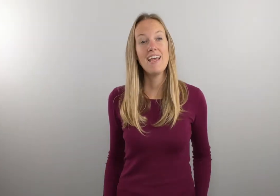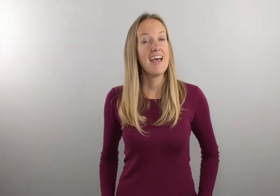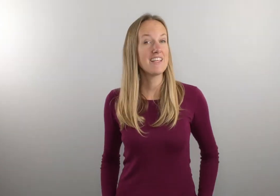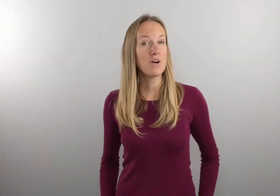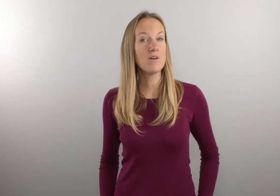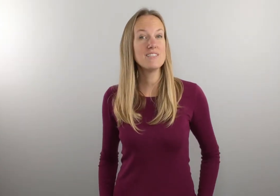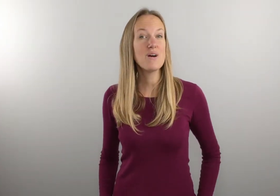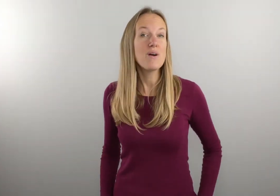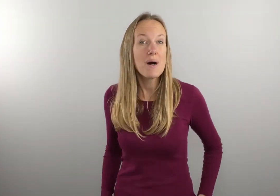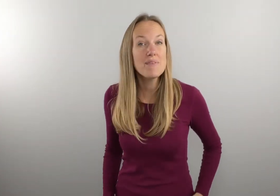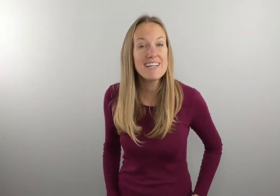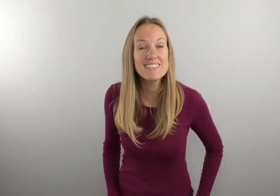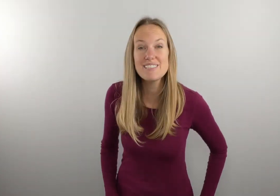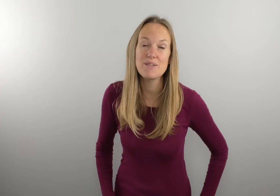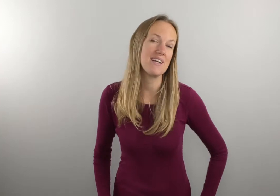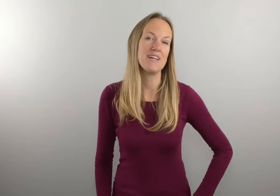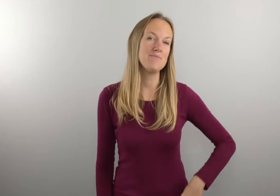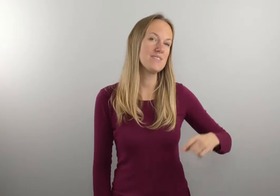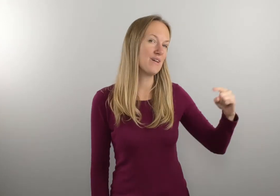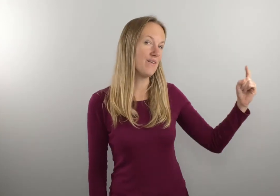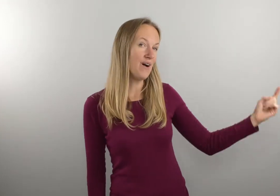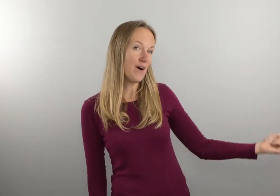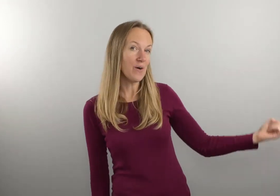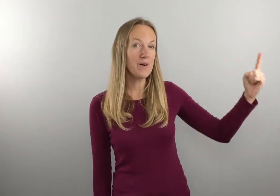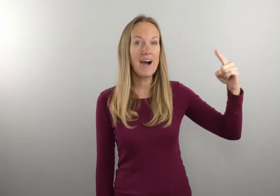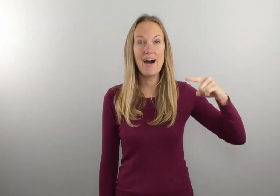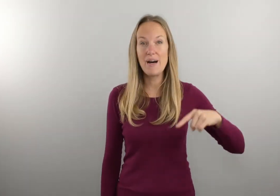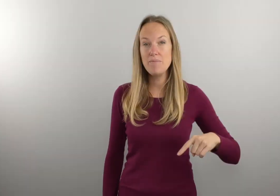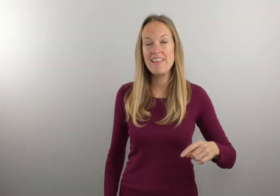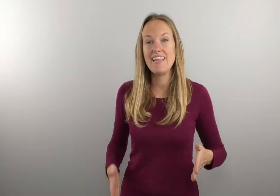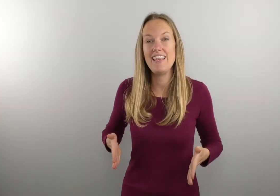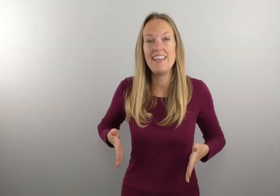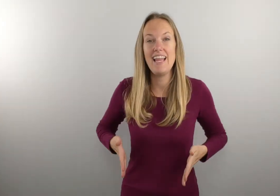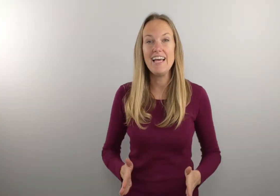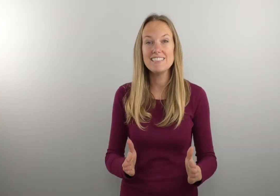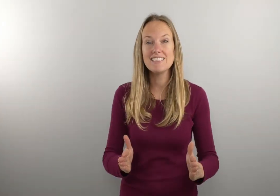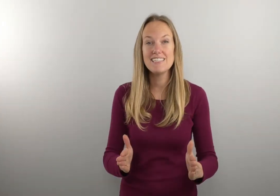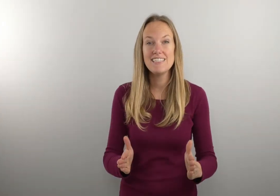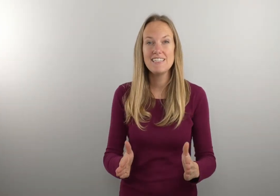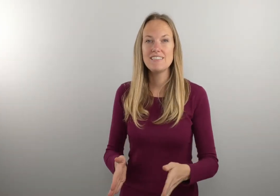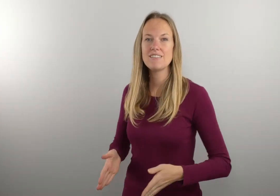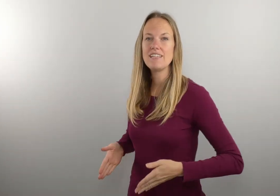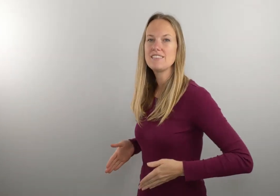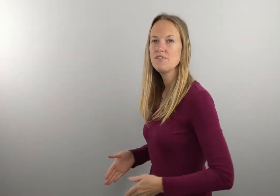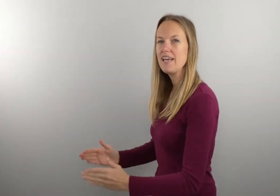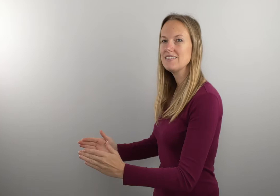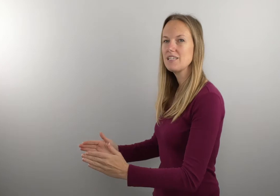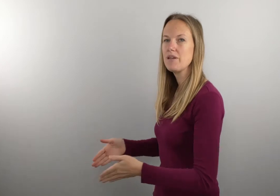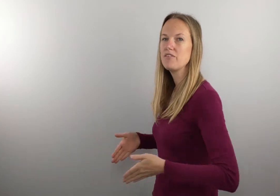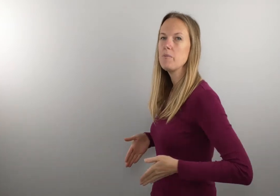And then the chorus, "O come, let us adore him." So "O come," and then "let." So that's two hands coming out from your